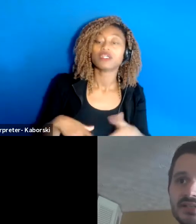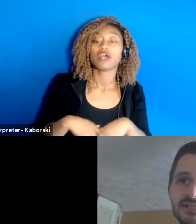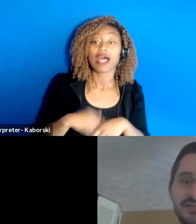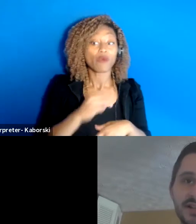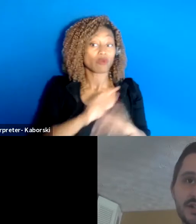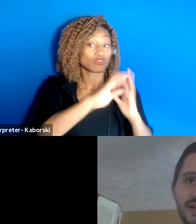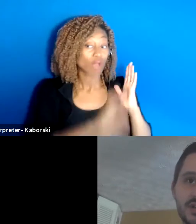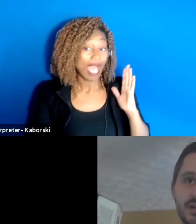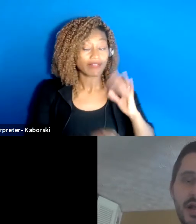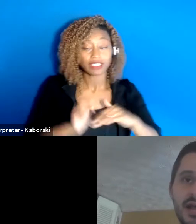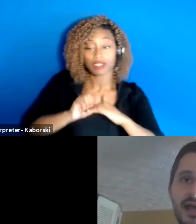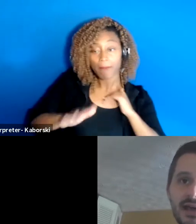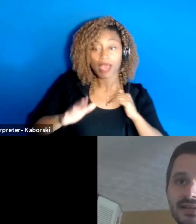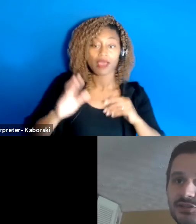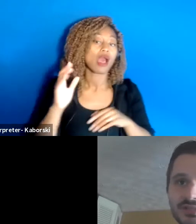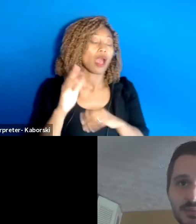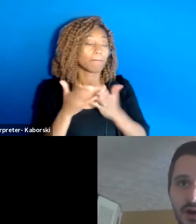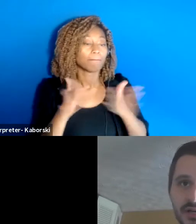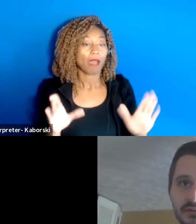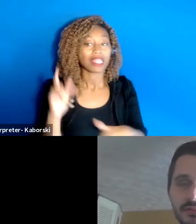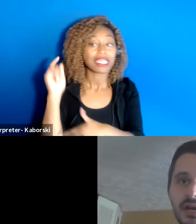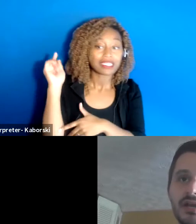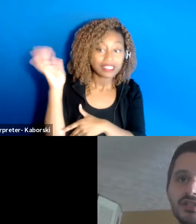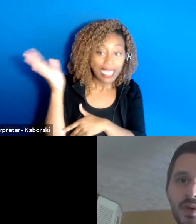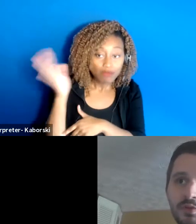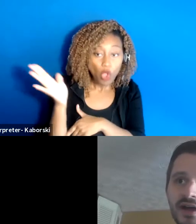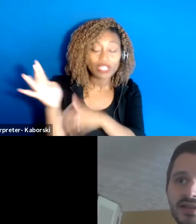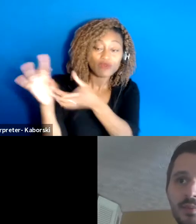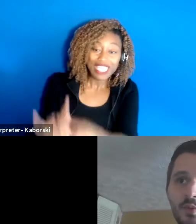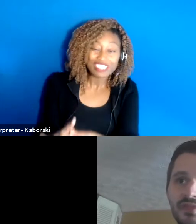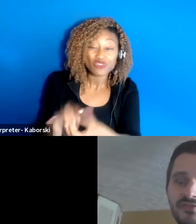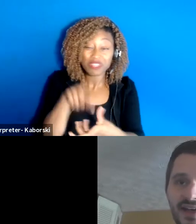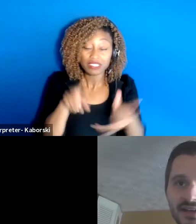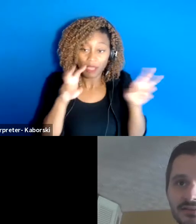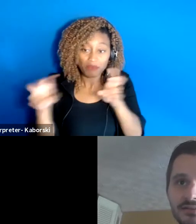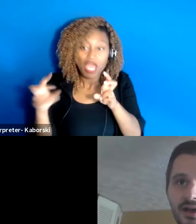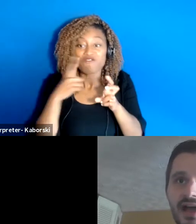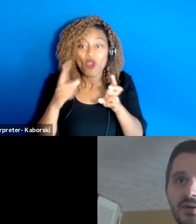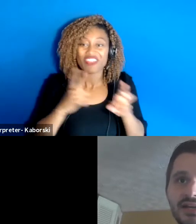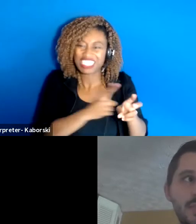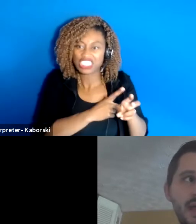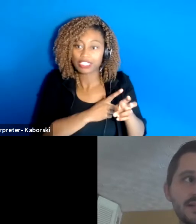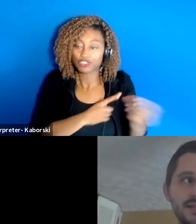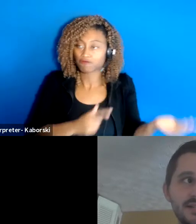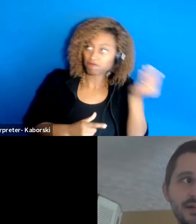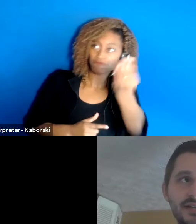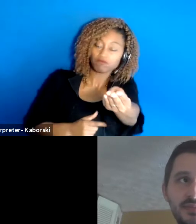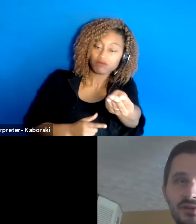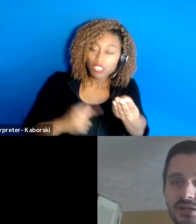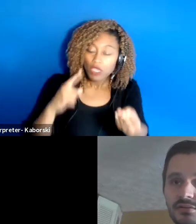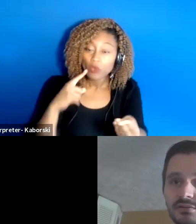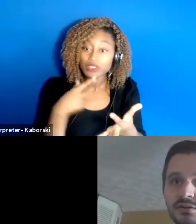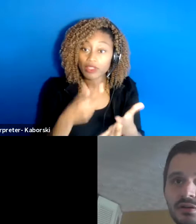on different pieces of legislation as an interested party. So we provide them with the facts of how it impacts the